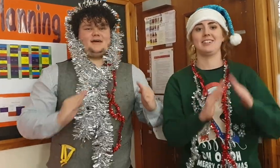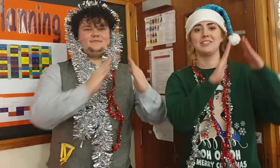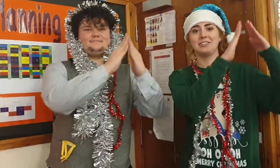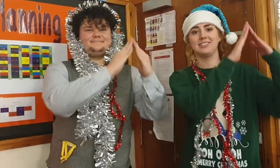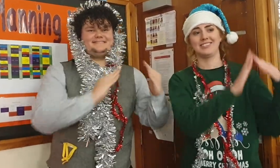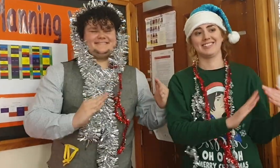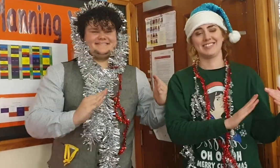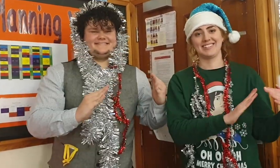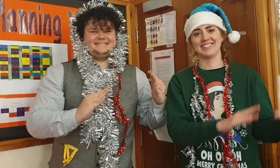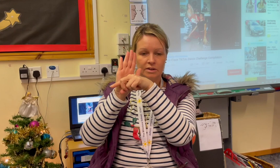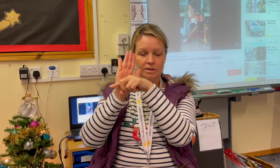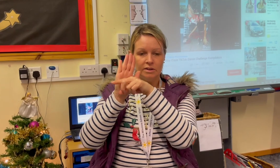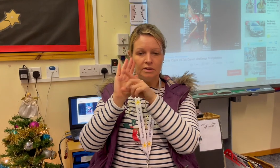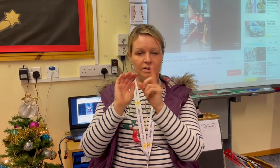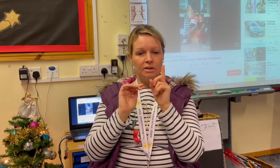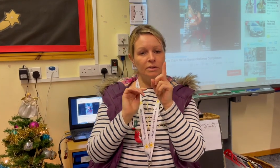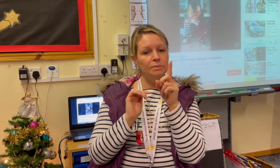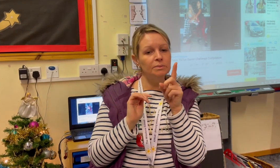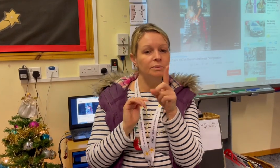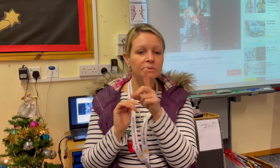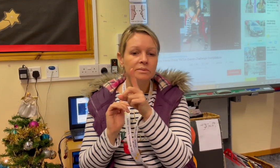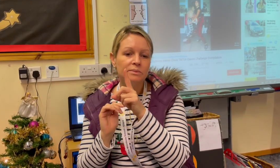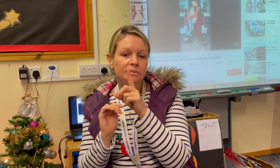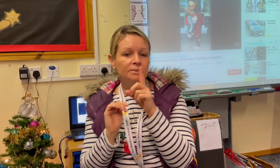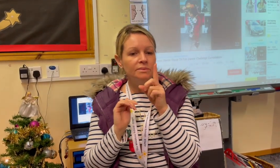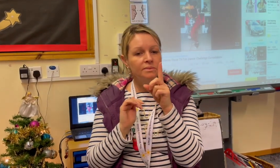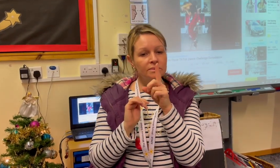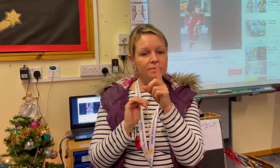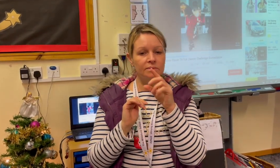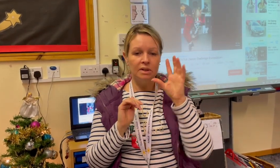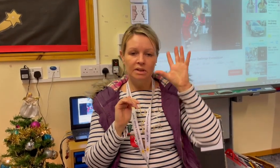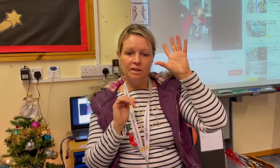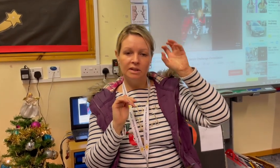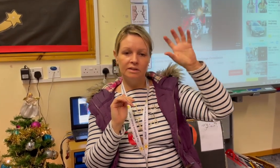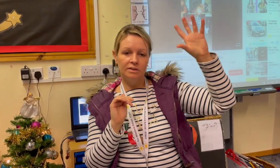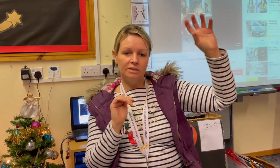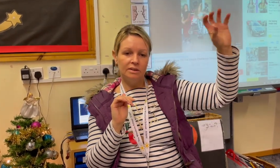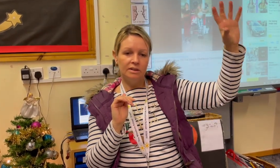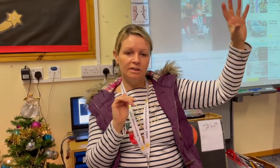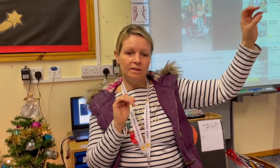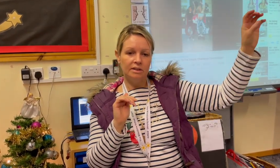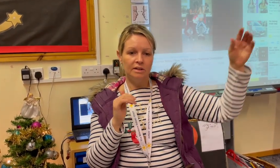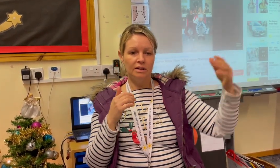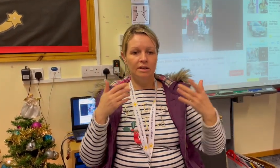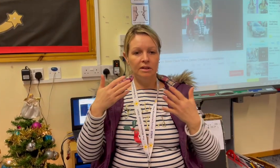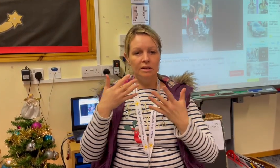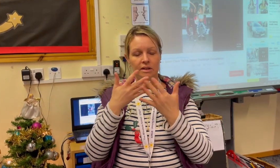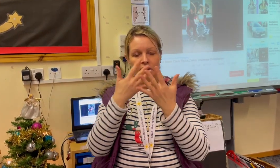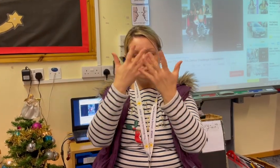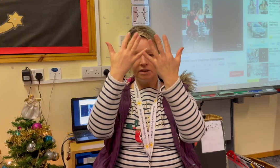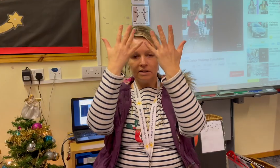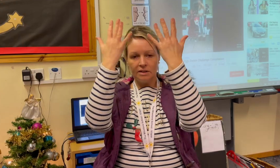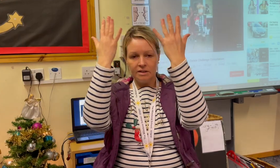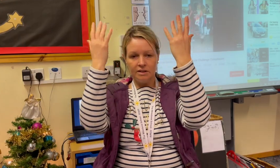town. Later on we'll conspire as we dream by the